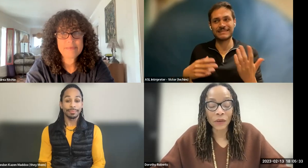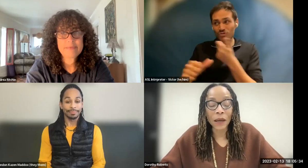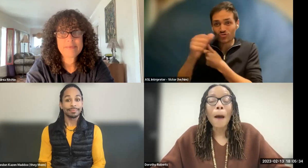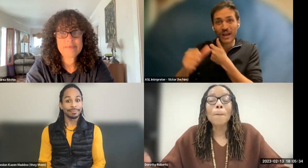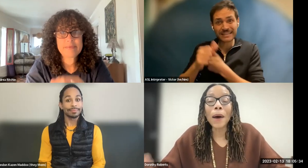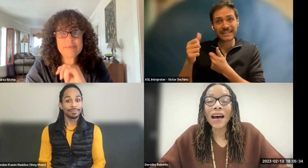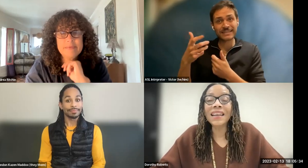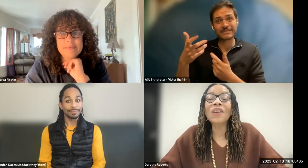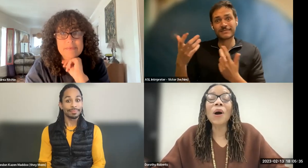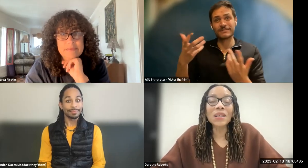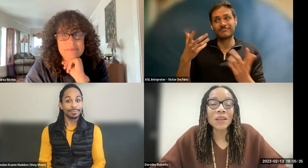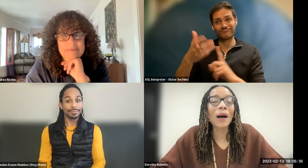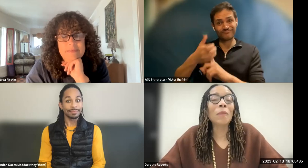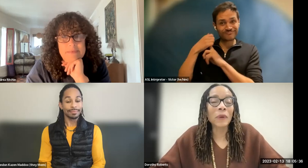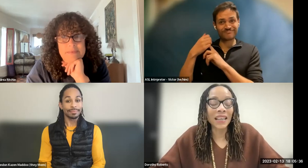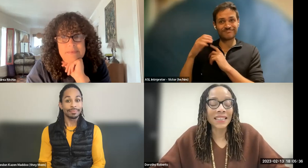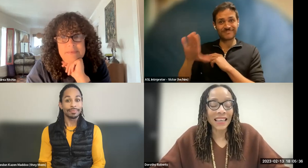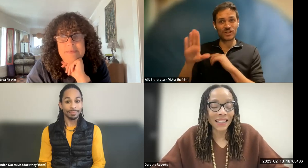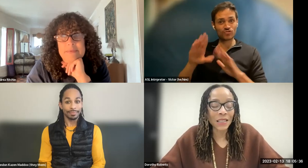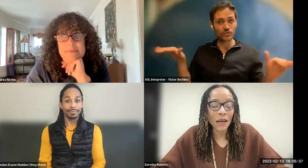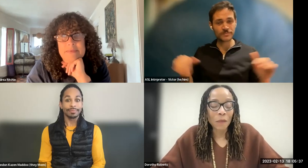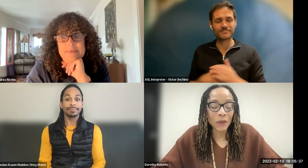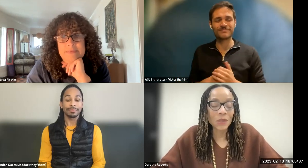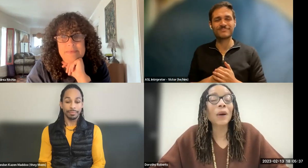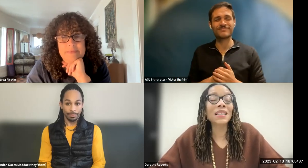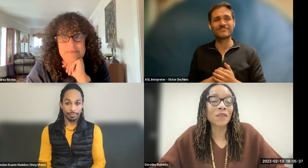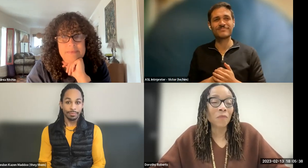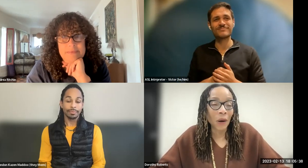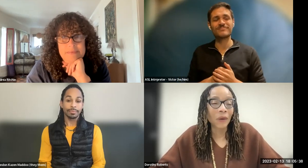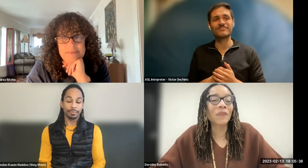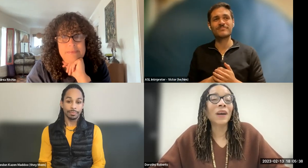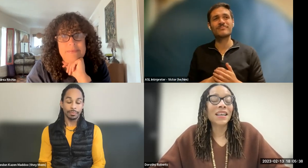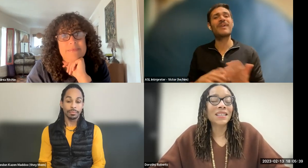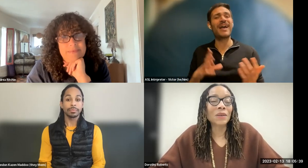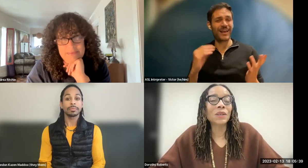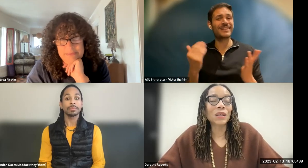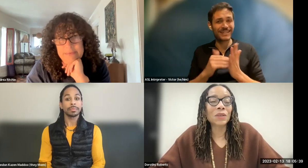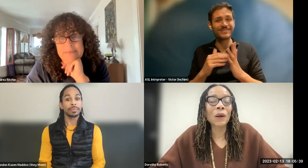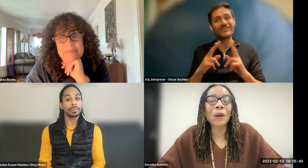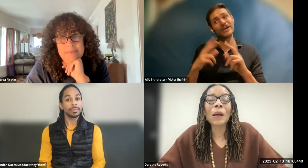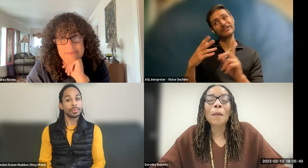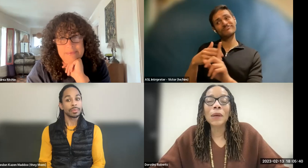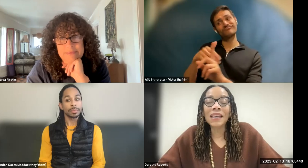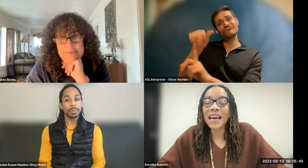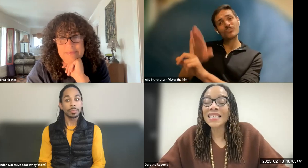their children. But it also operates in this persuasive mode of social